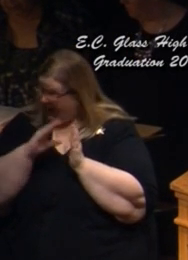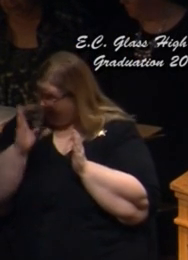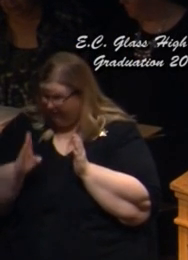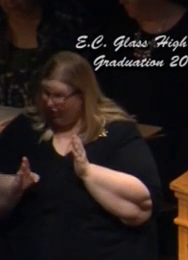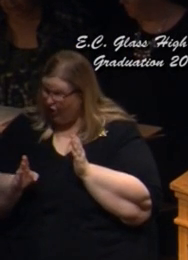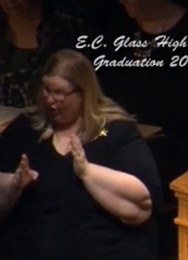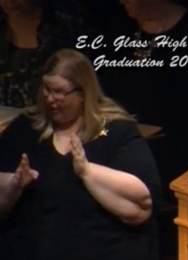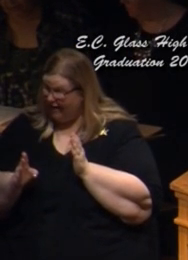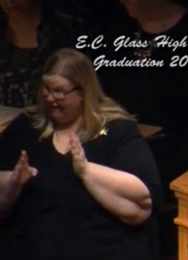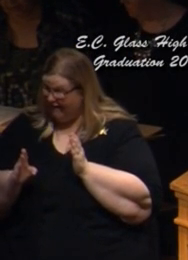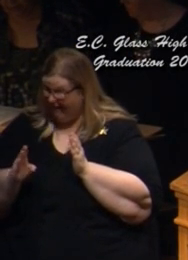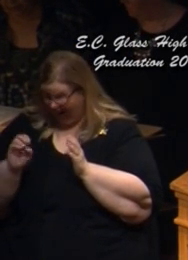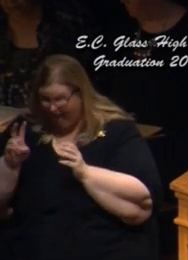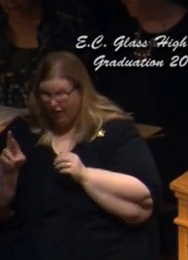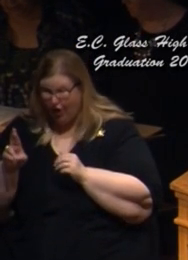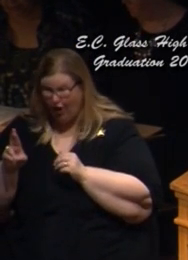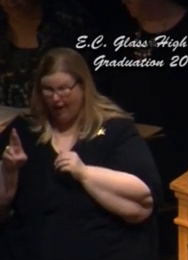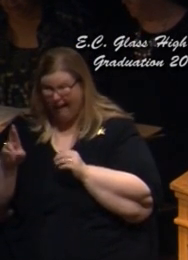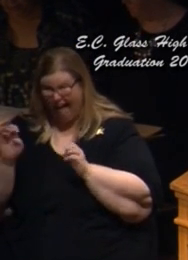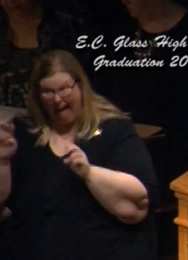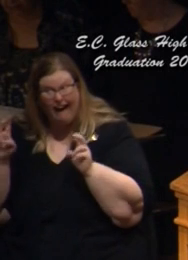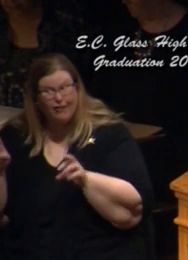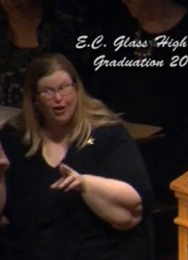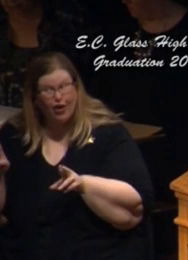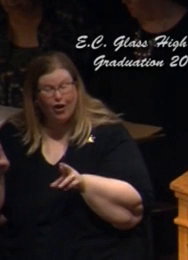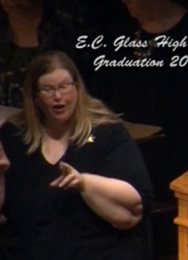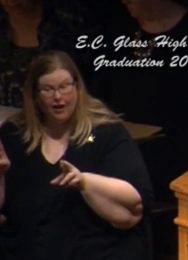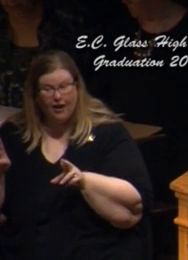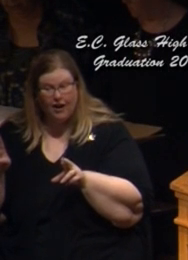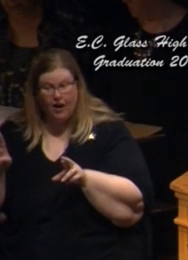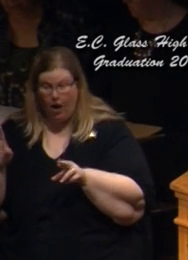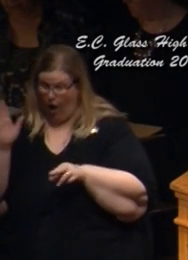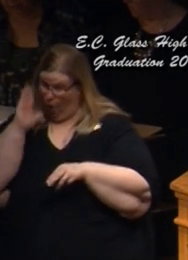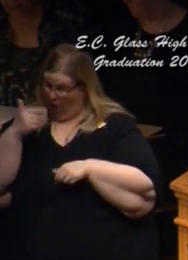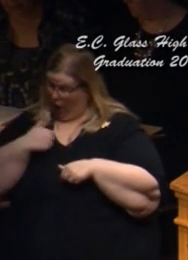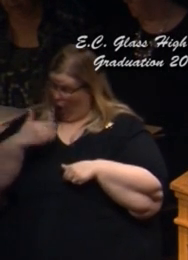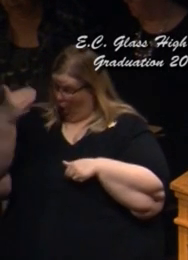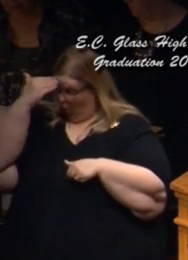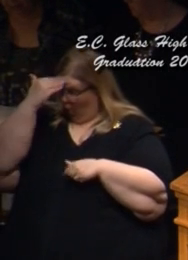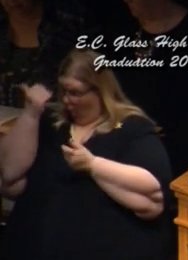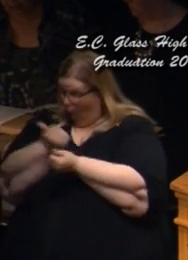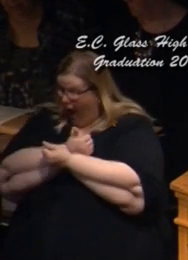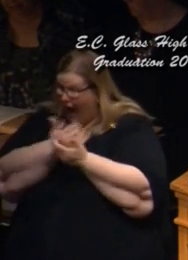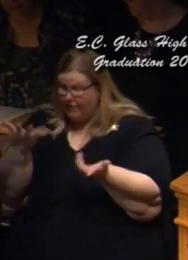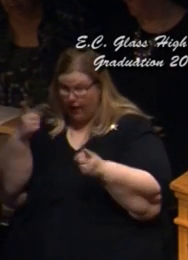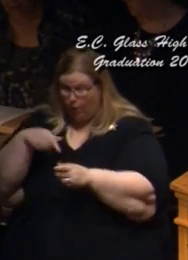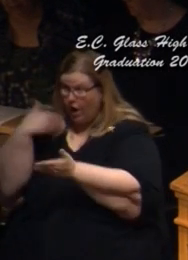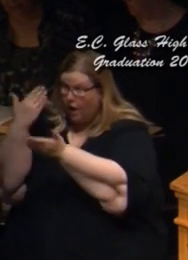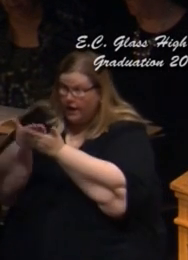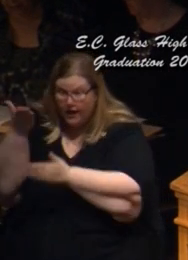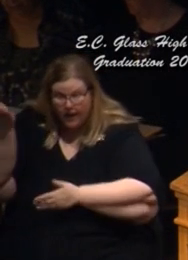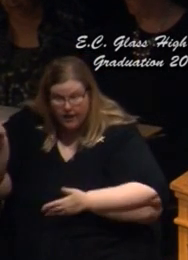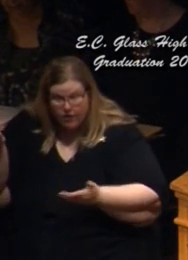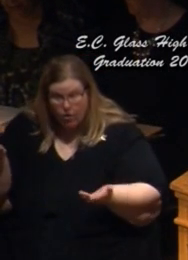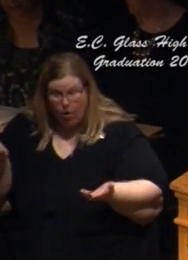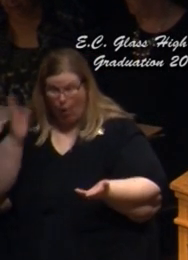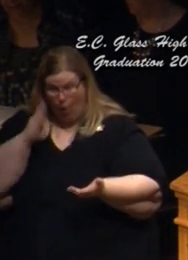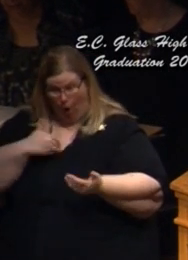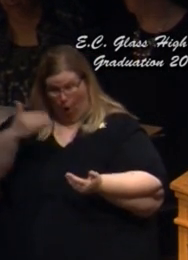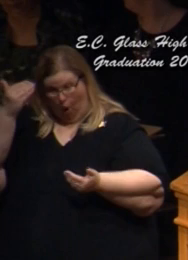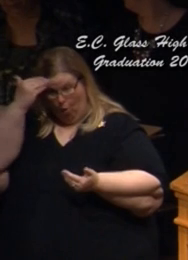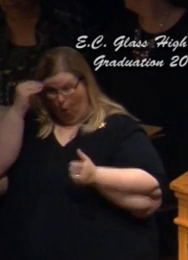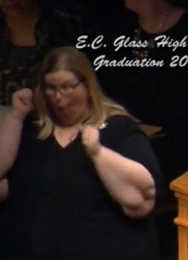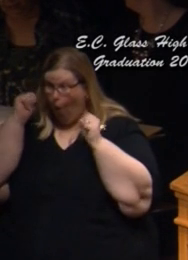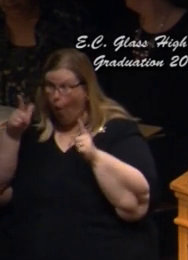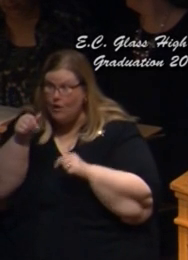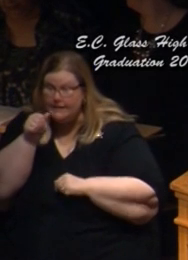Never, ever, ever? And will I know everything there? Will I know all